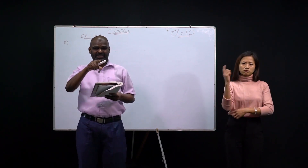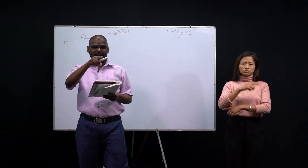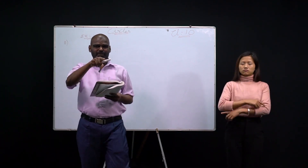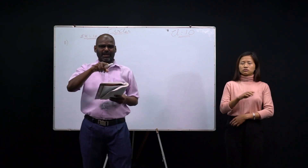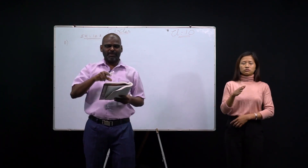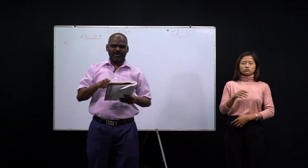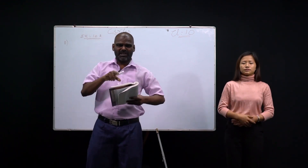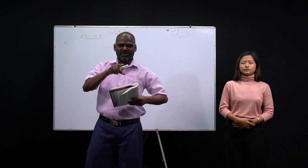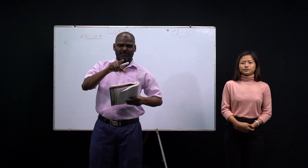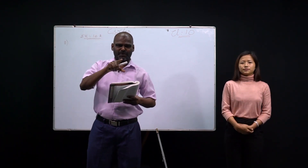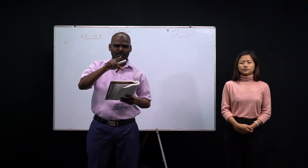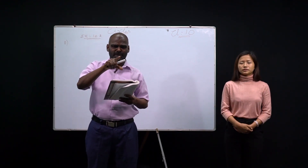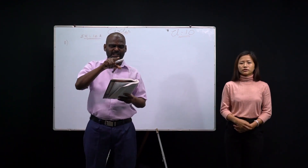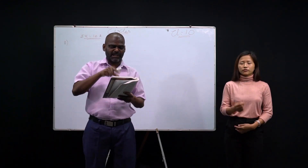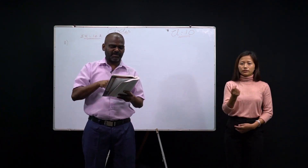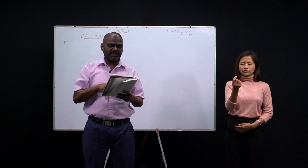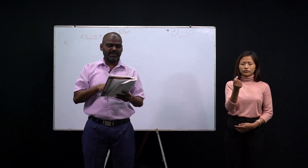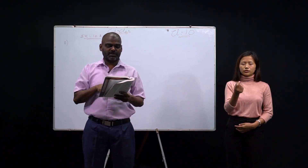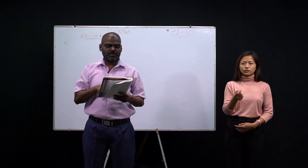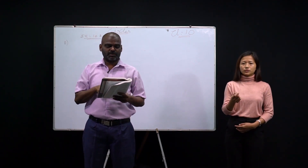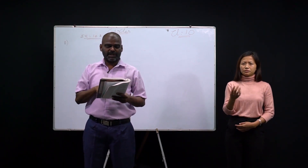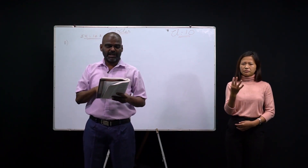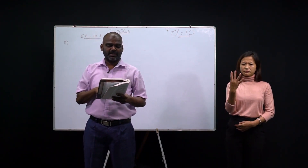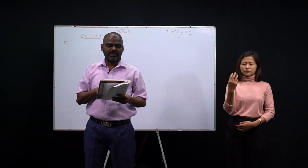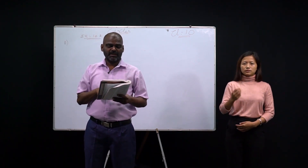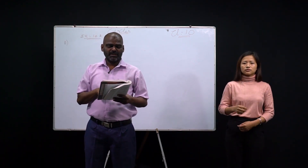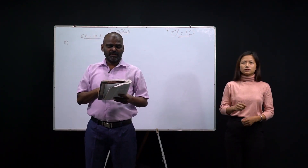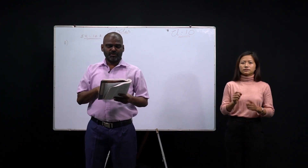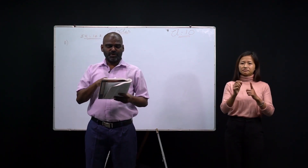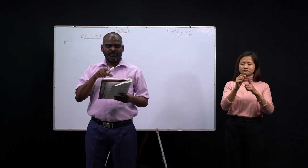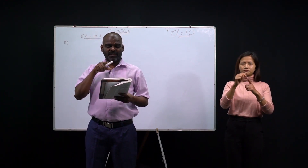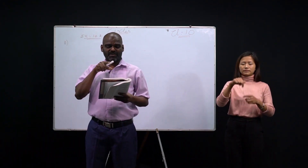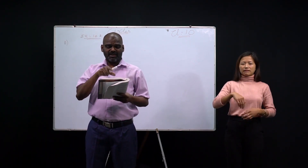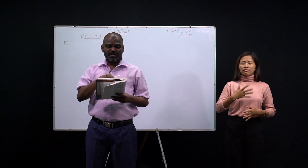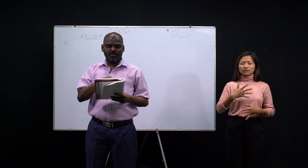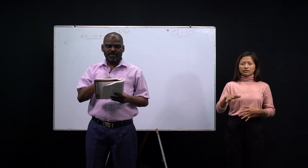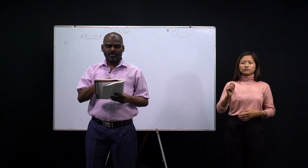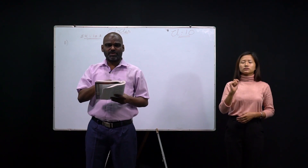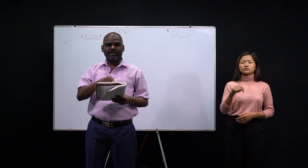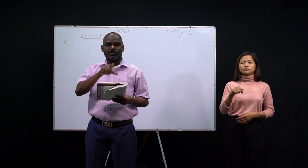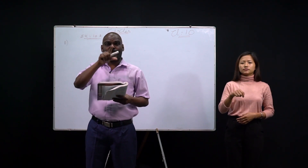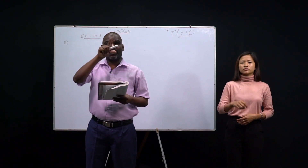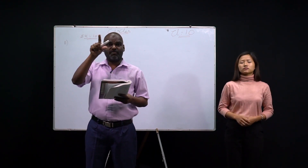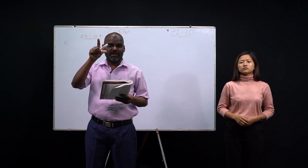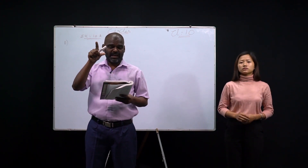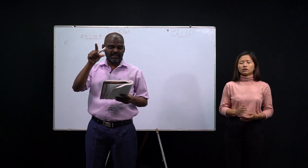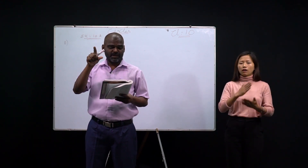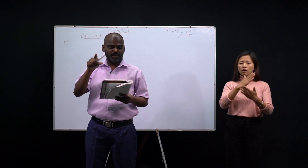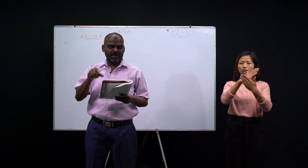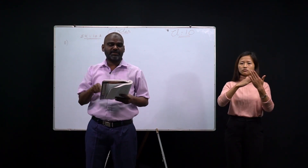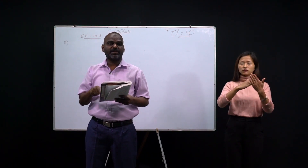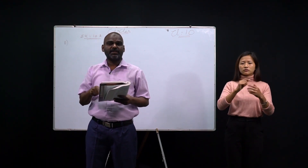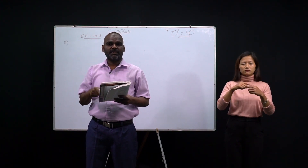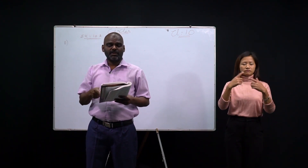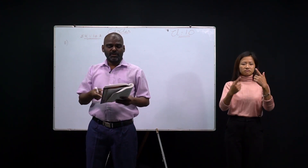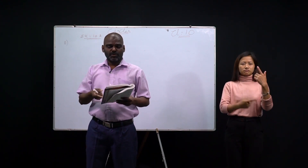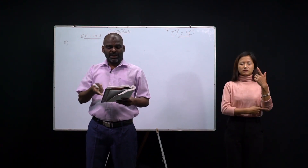the time is very few minutes left in this period. So if I started doing this question, it will be halfway hanging somewhere